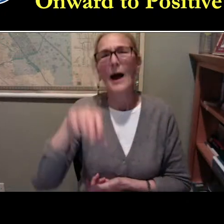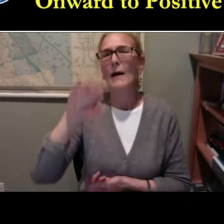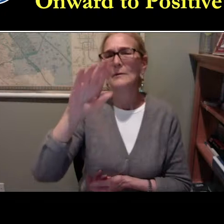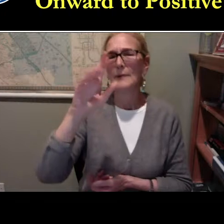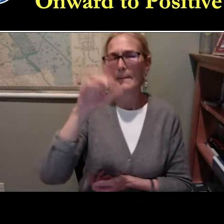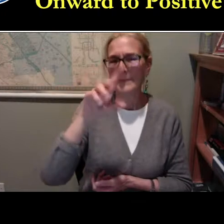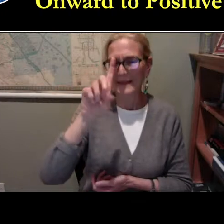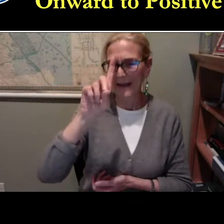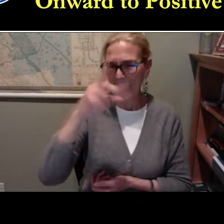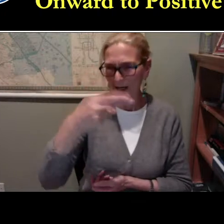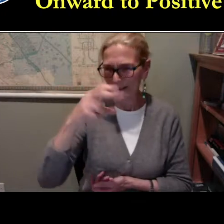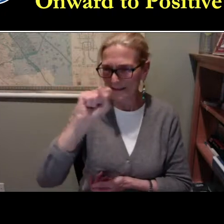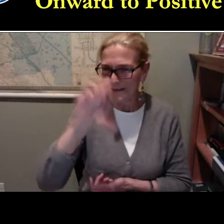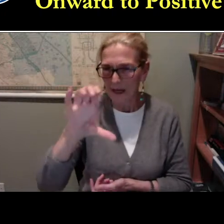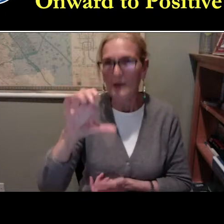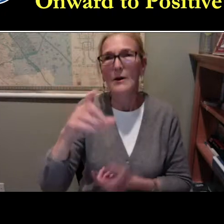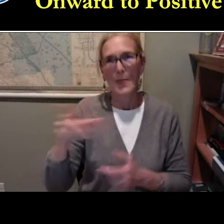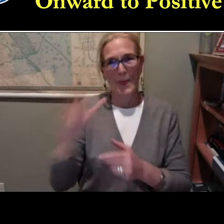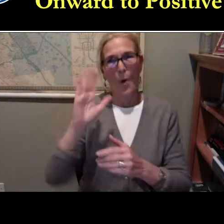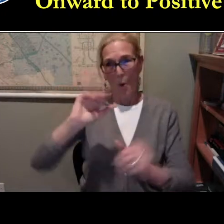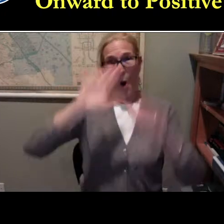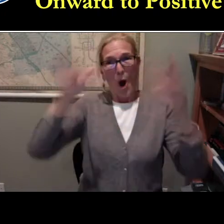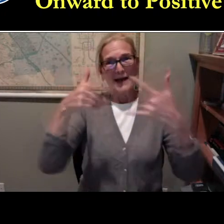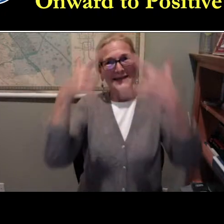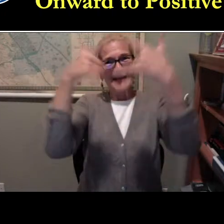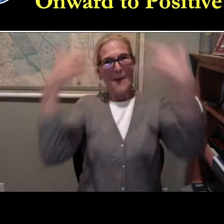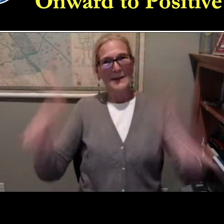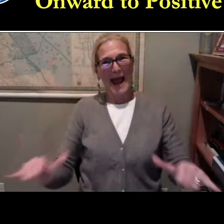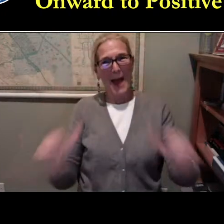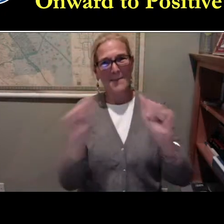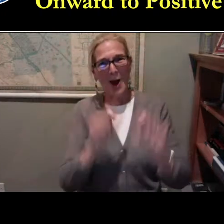sister organization? DACARA,